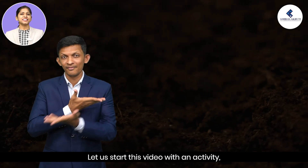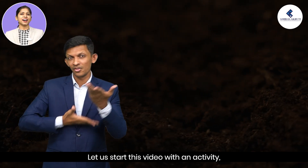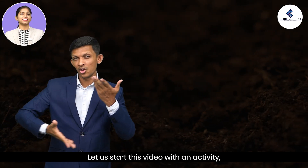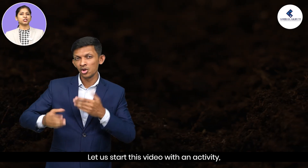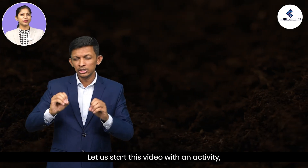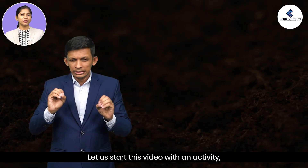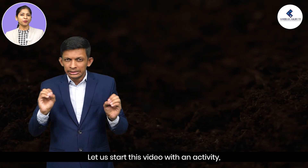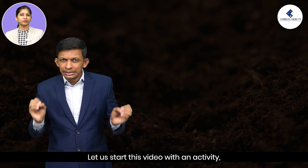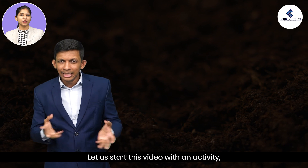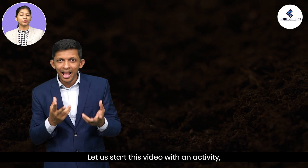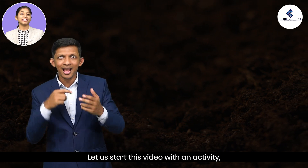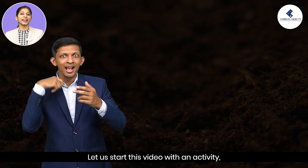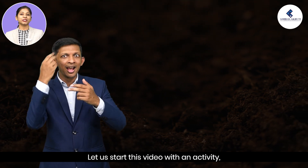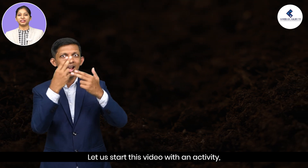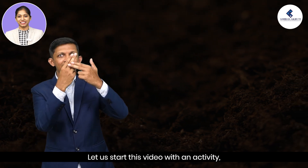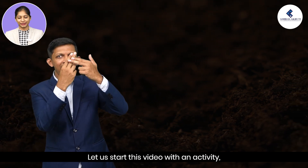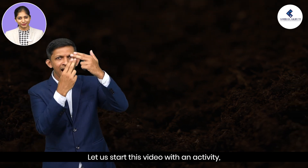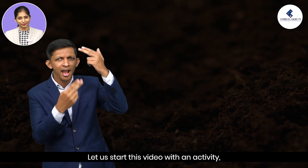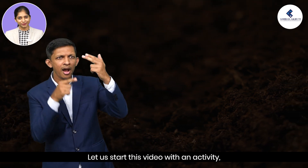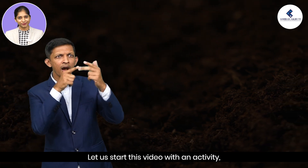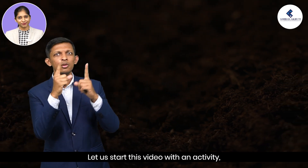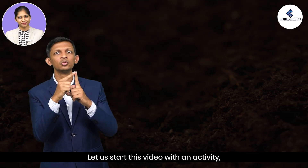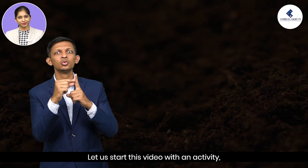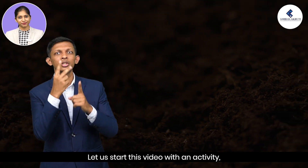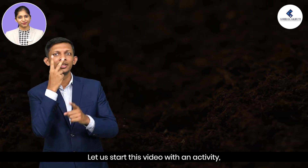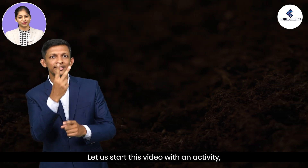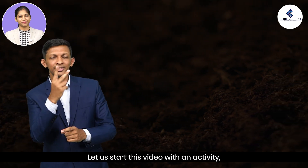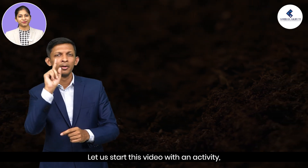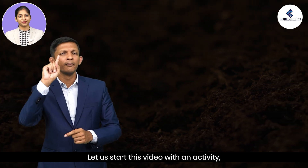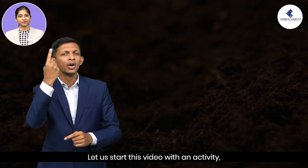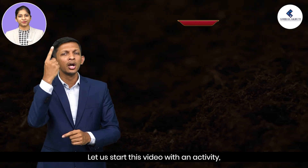Let us start this video with an activity.